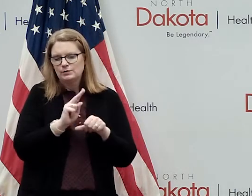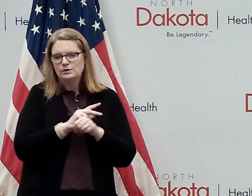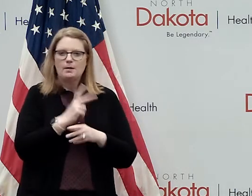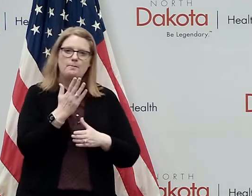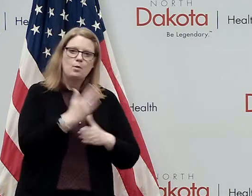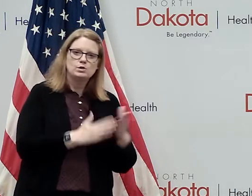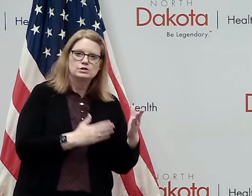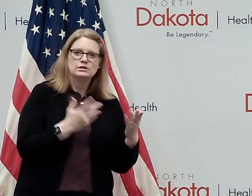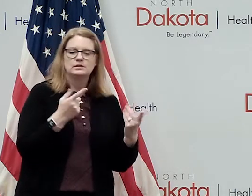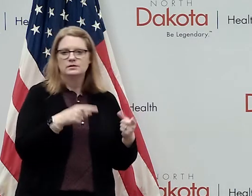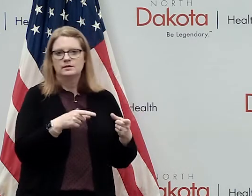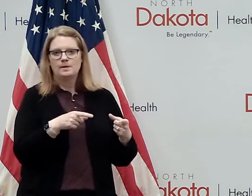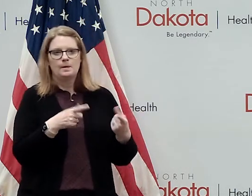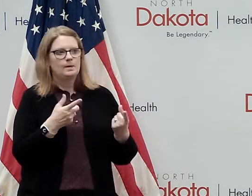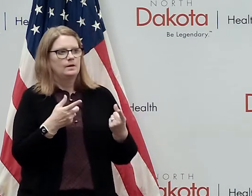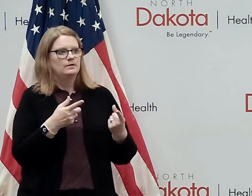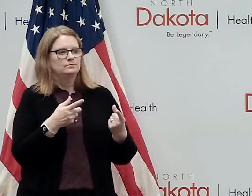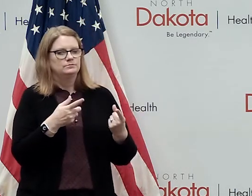of a real estate study, because